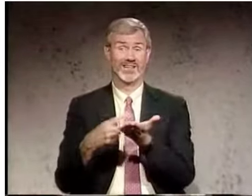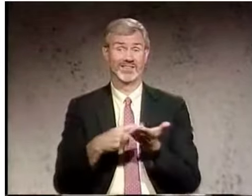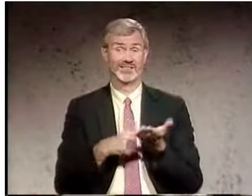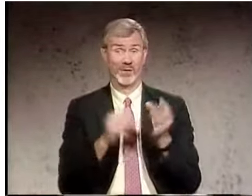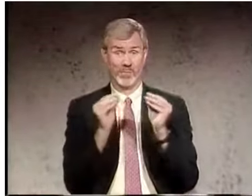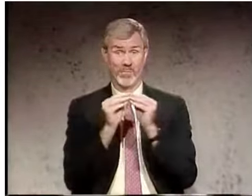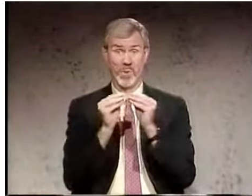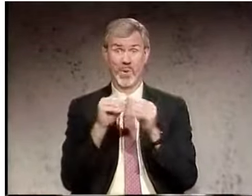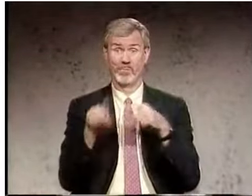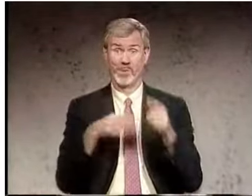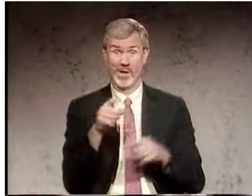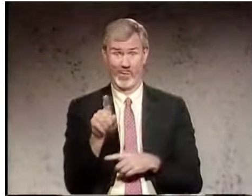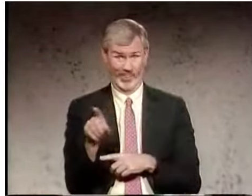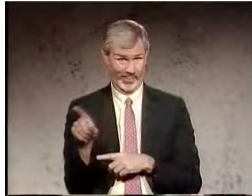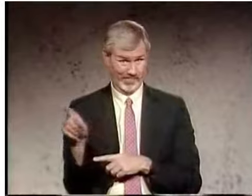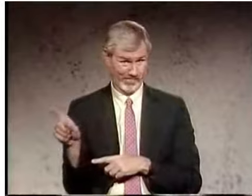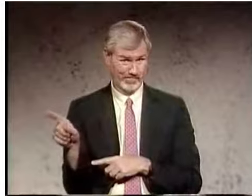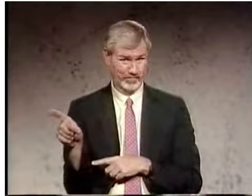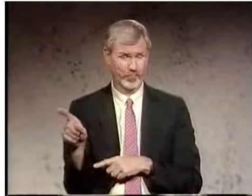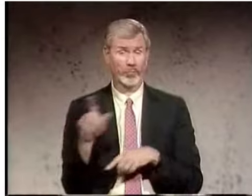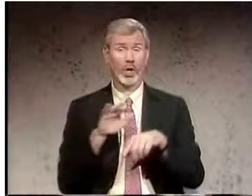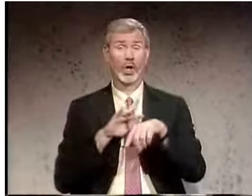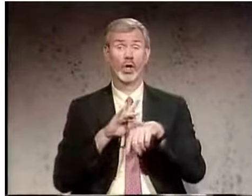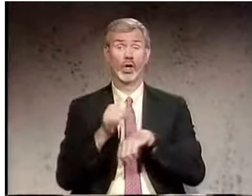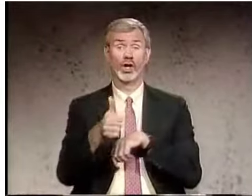And personally, I think that we need to discuss them often.